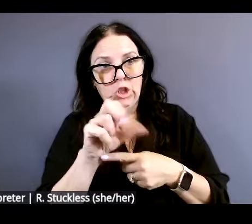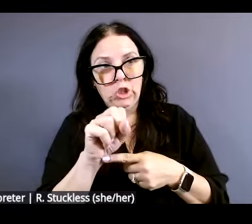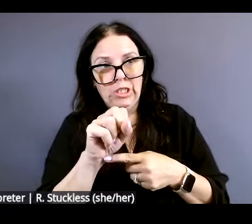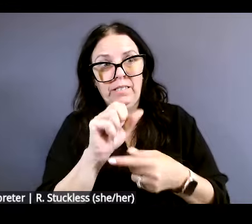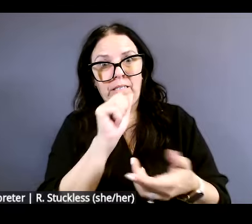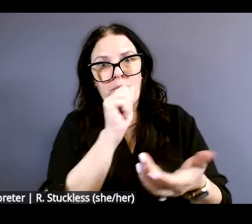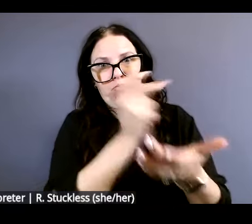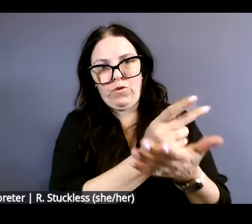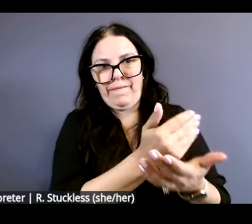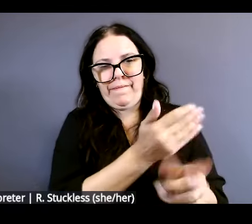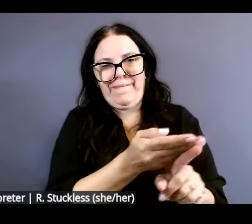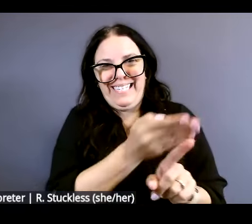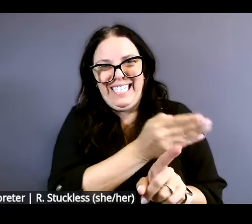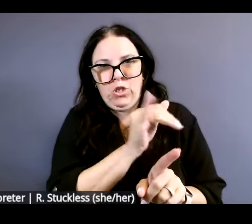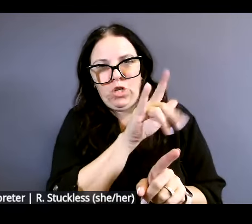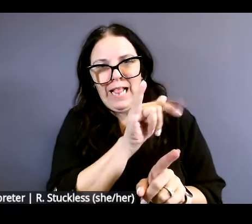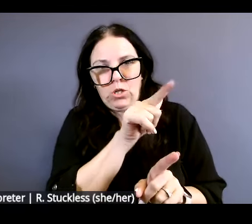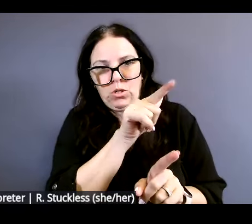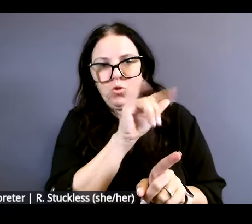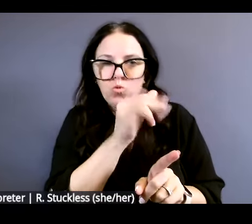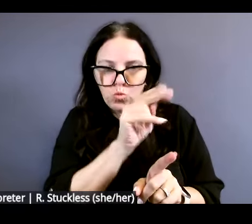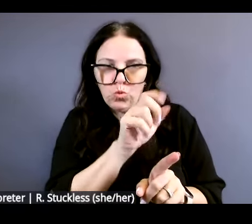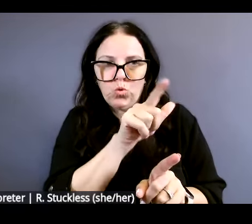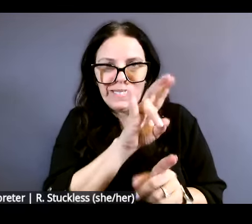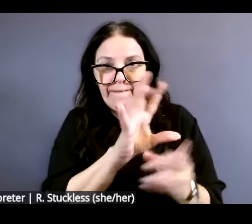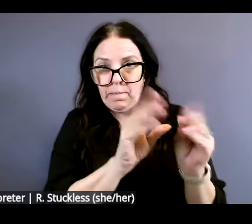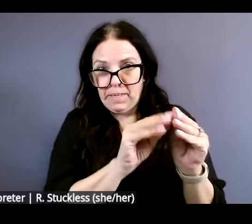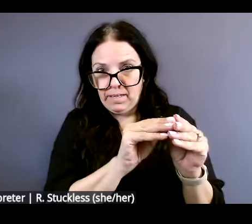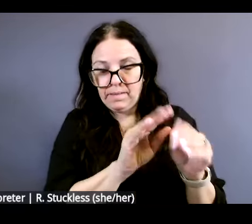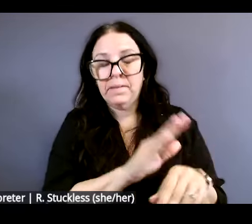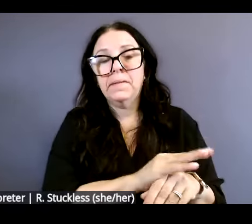change, quote, replaces the,